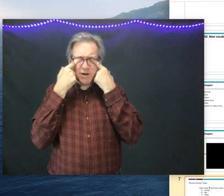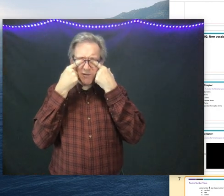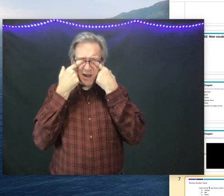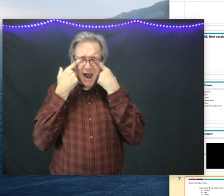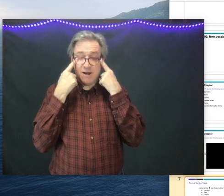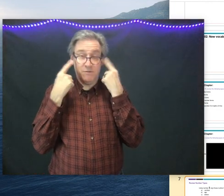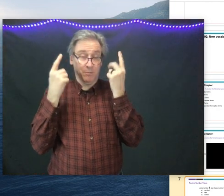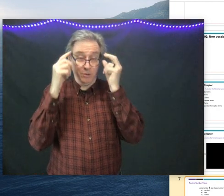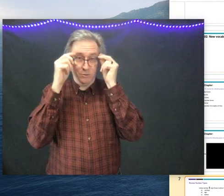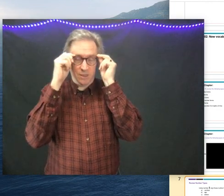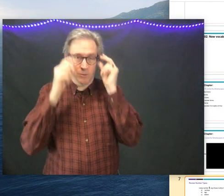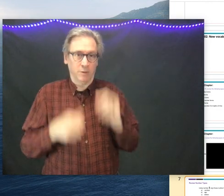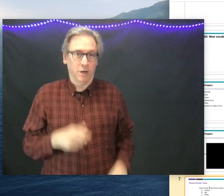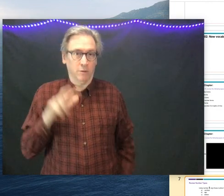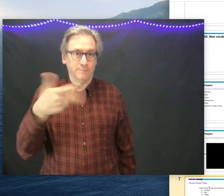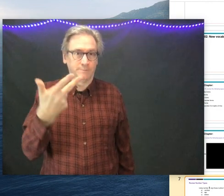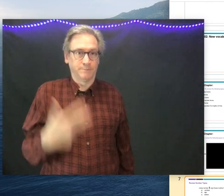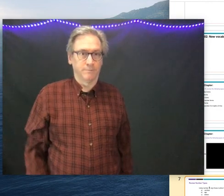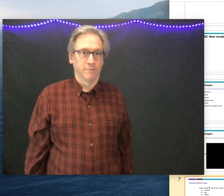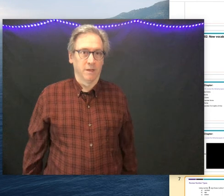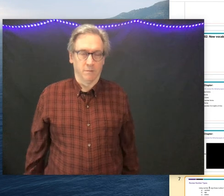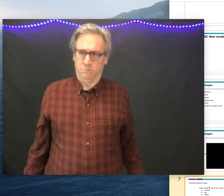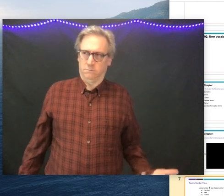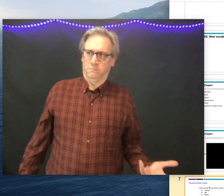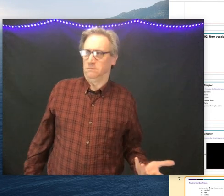it's rare that out of the blue someone would go,